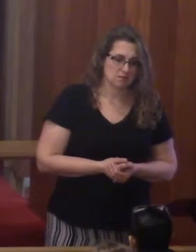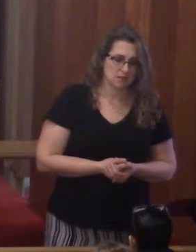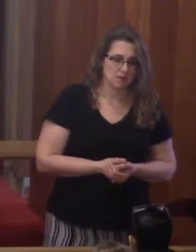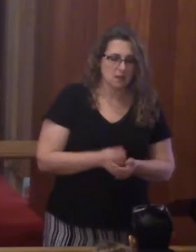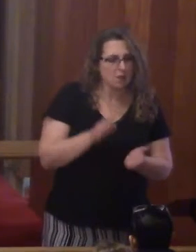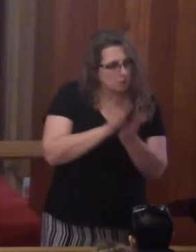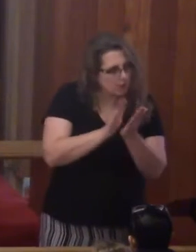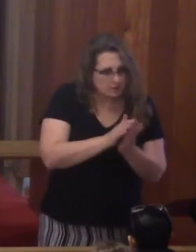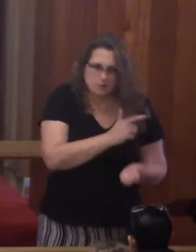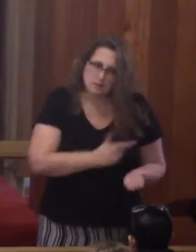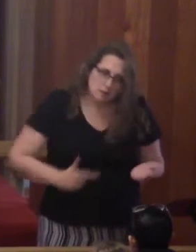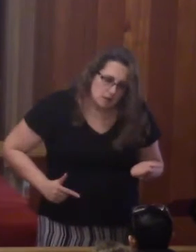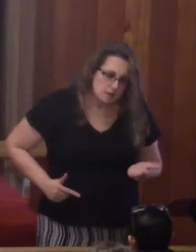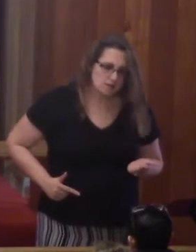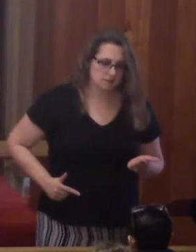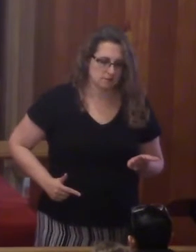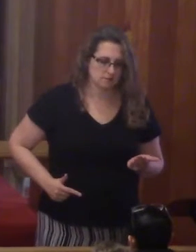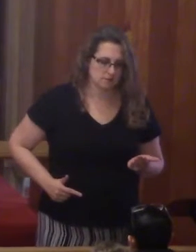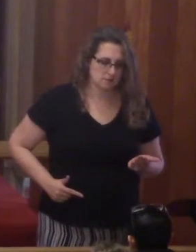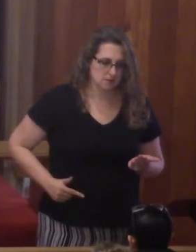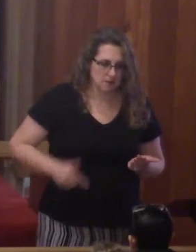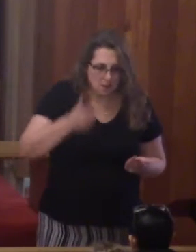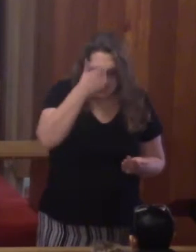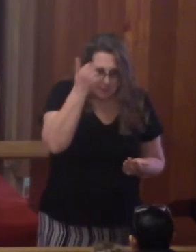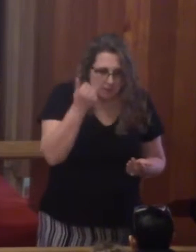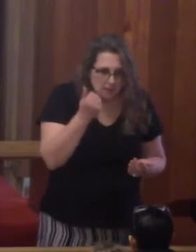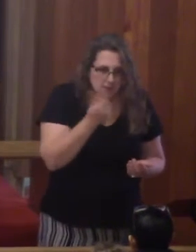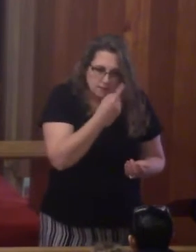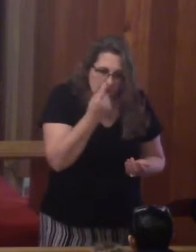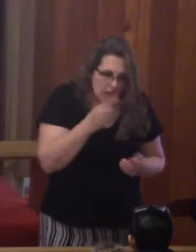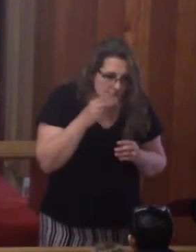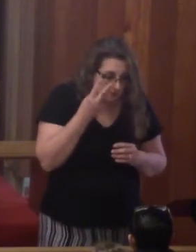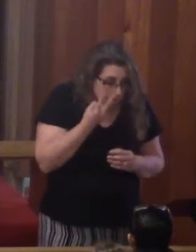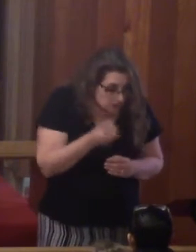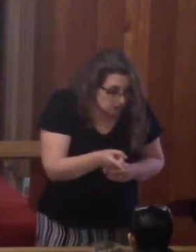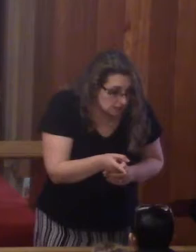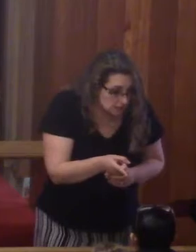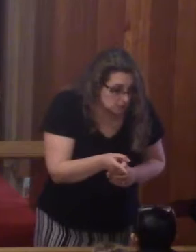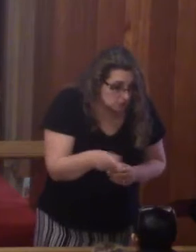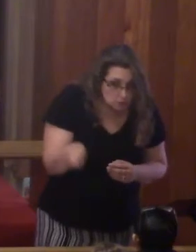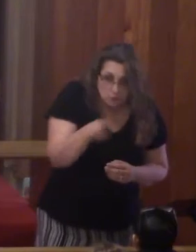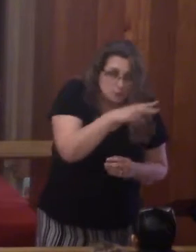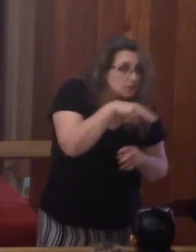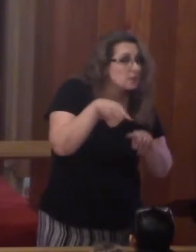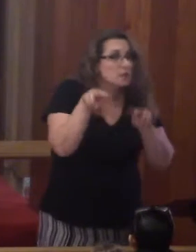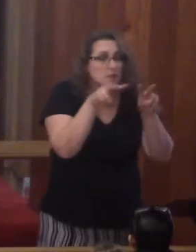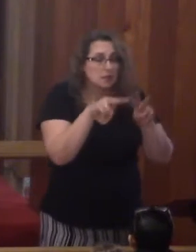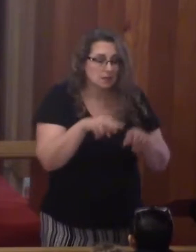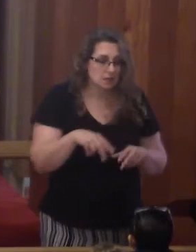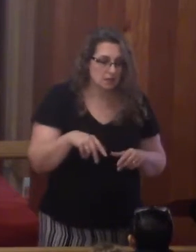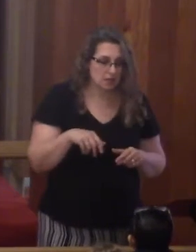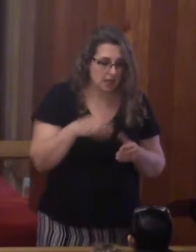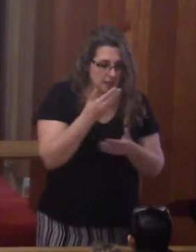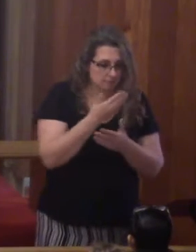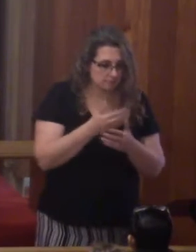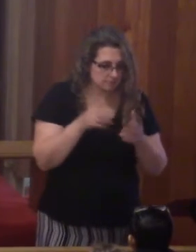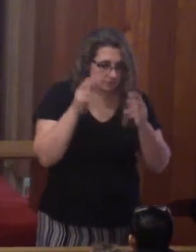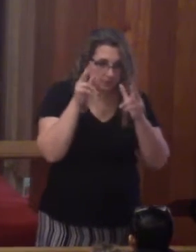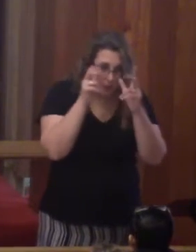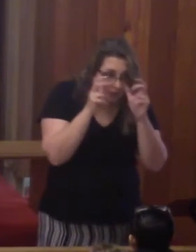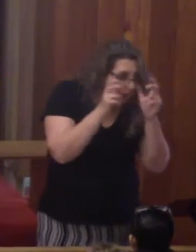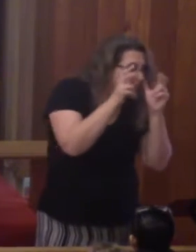But praise the Lord. The eyes that see what you see, the ears that hear what you hear.